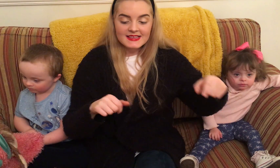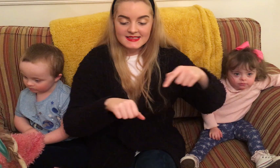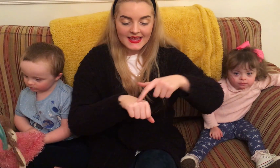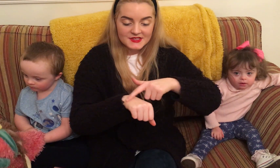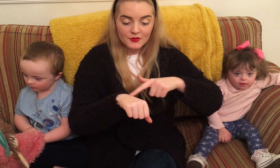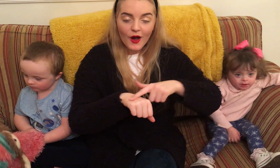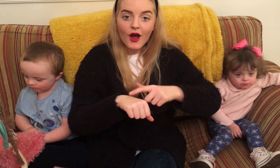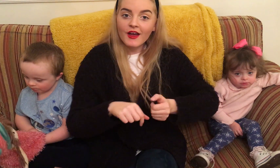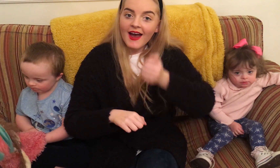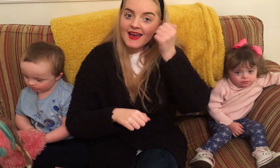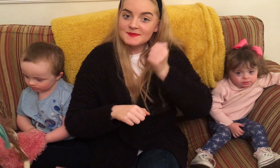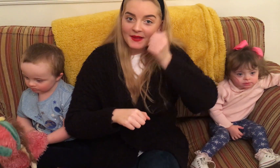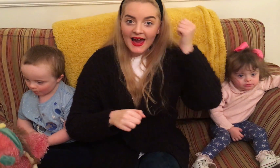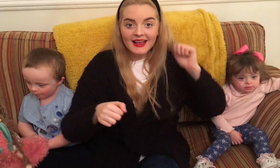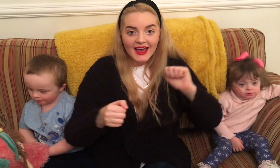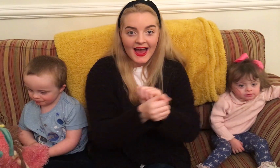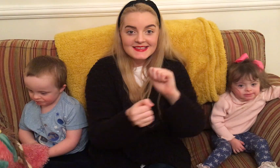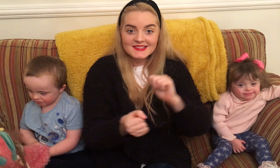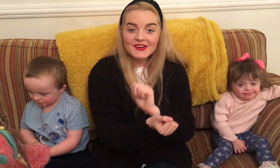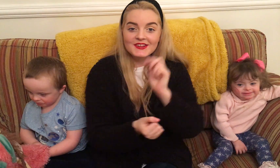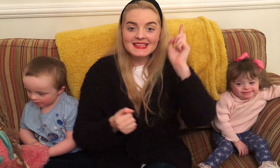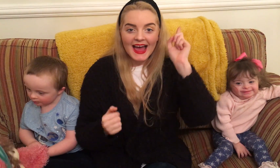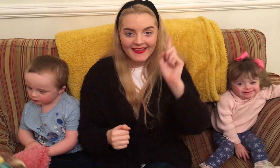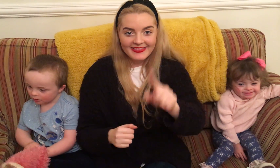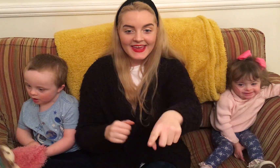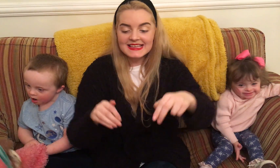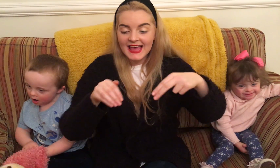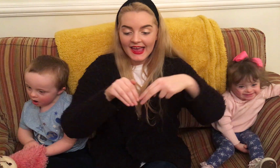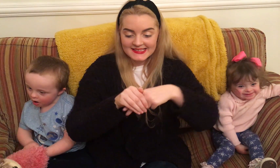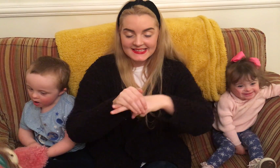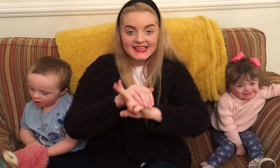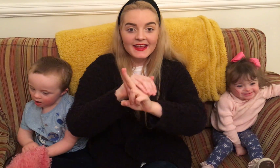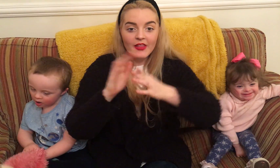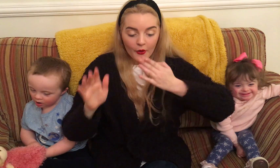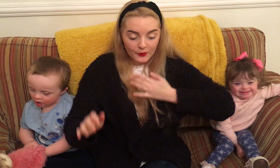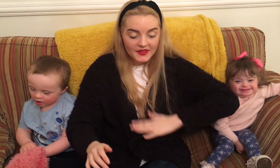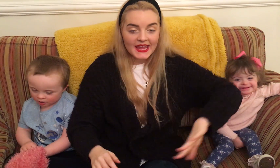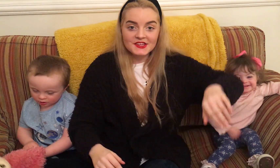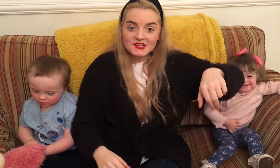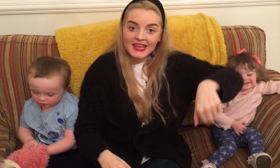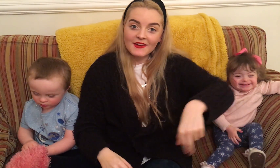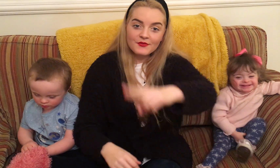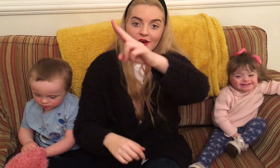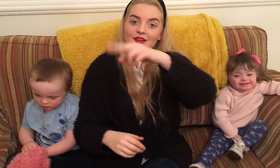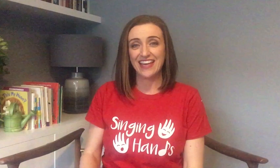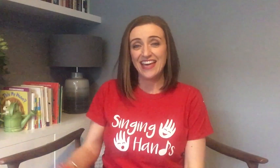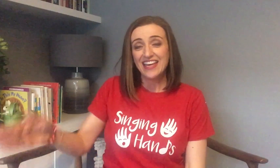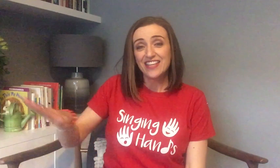This is a rock as black as soot, and this is a snail with an itchy foot.